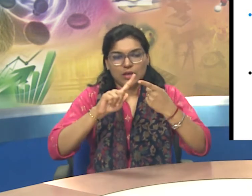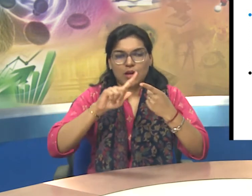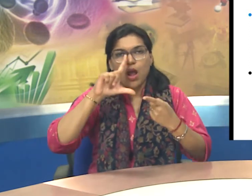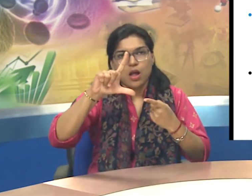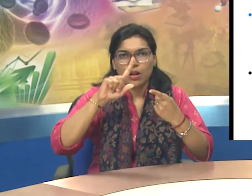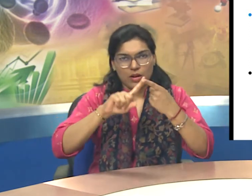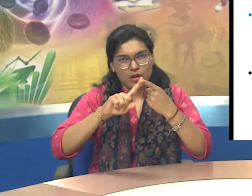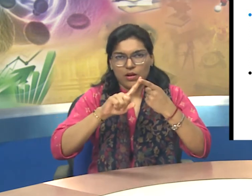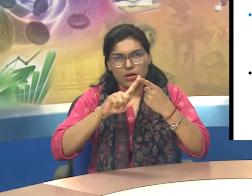Teleconferencing